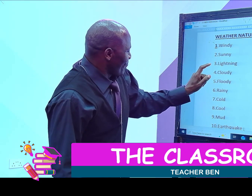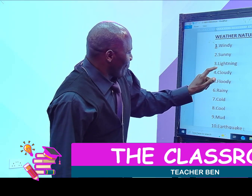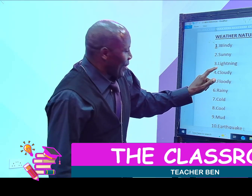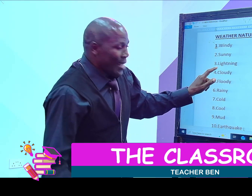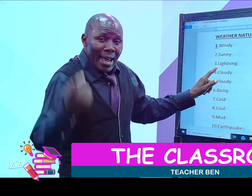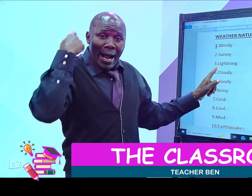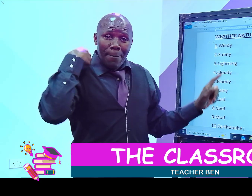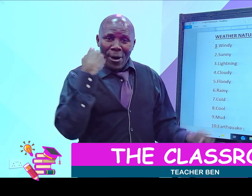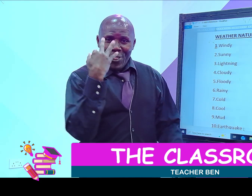Number 3,